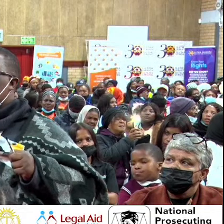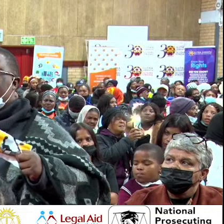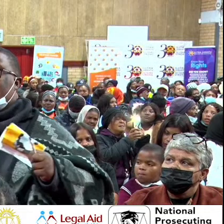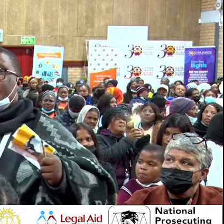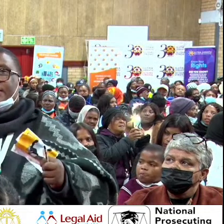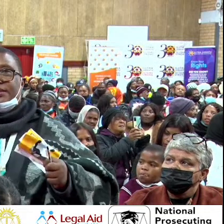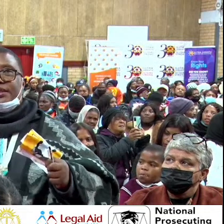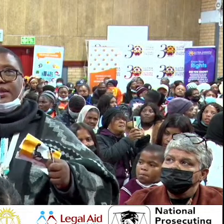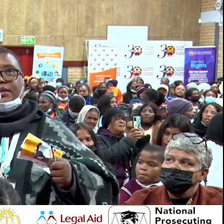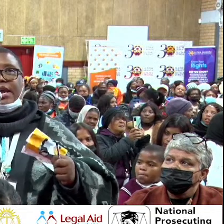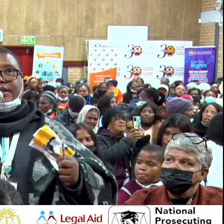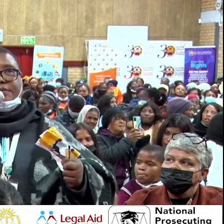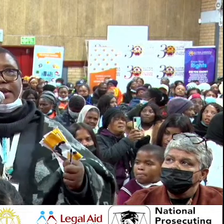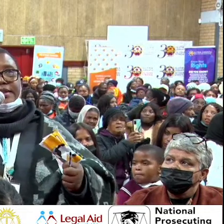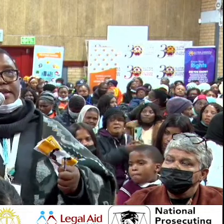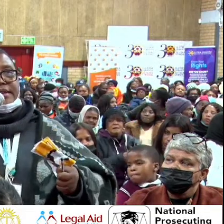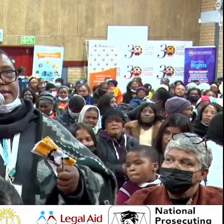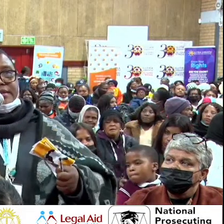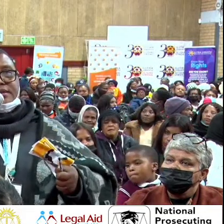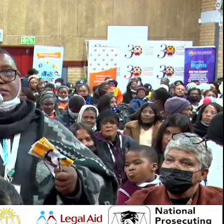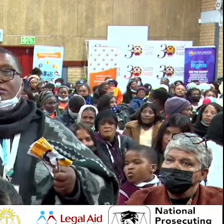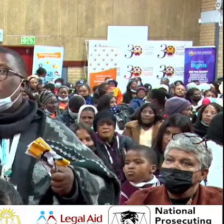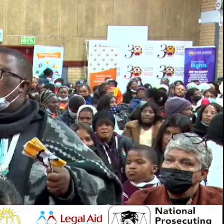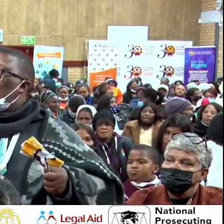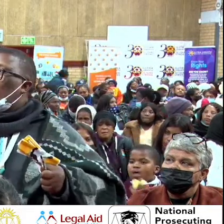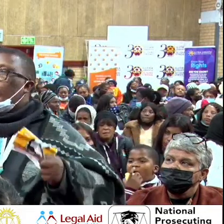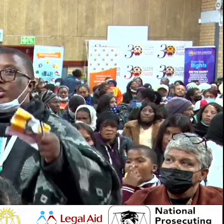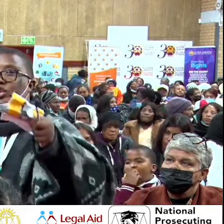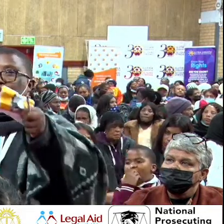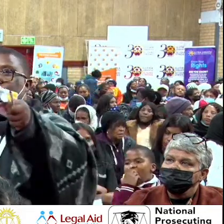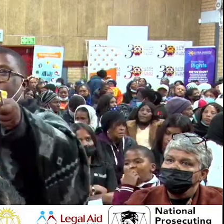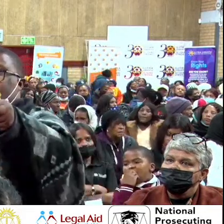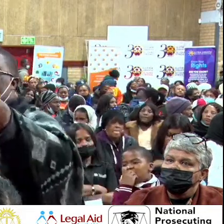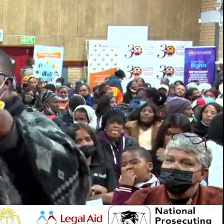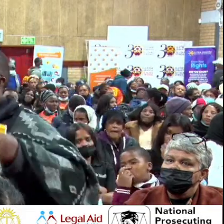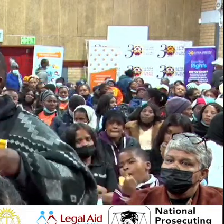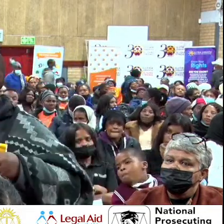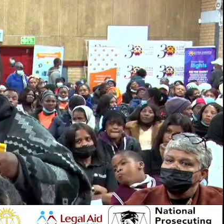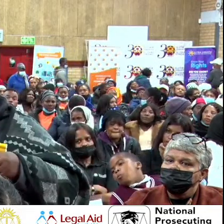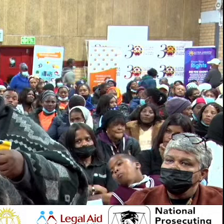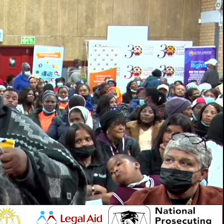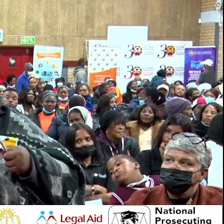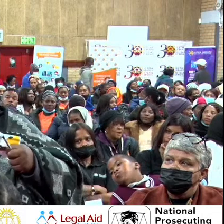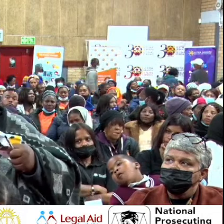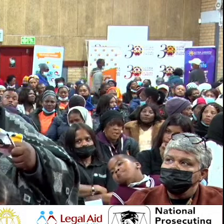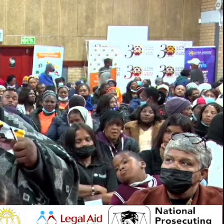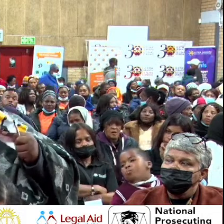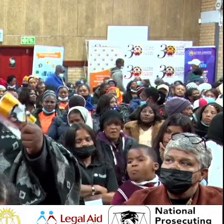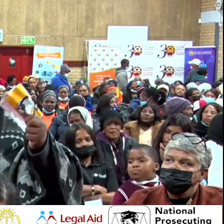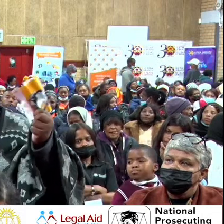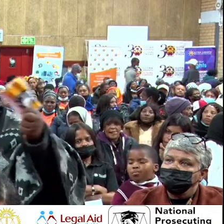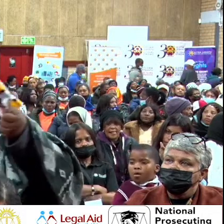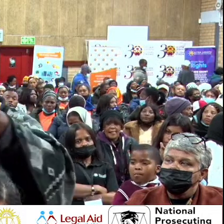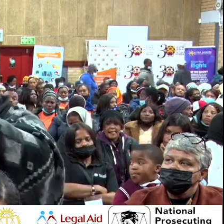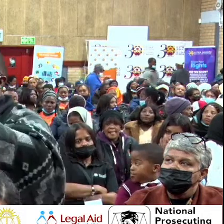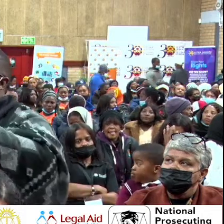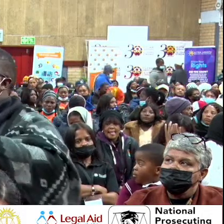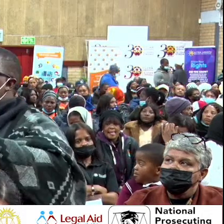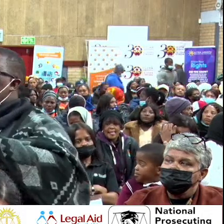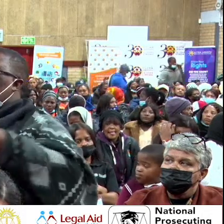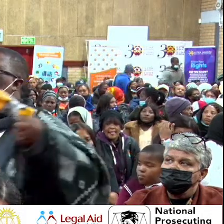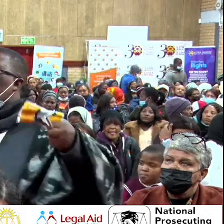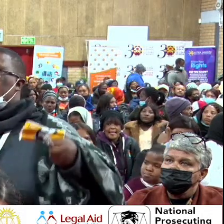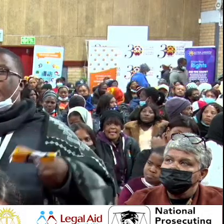the maintenance, child maintenance. We issued big checks here after people have been